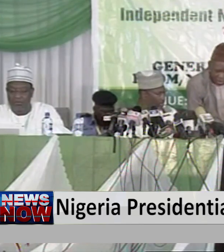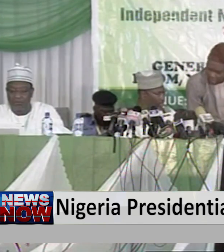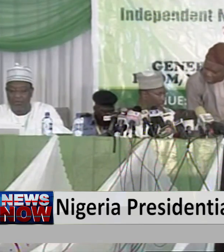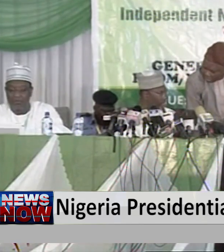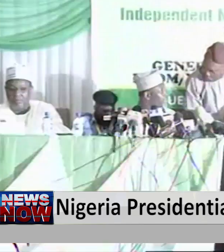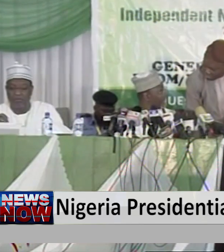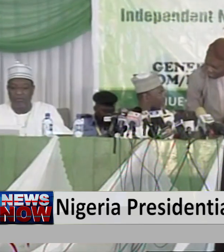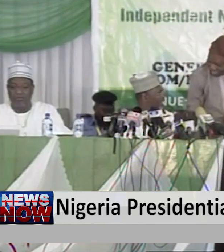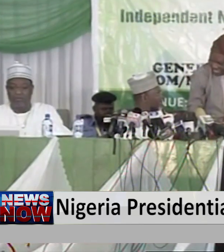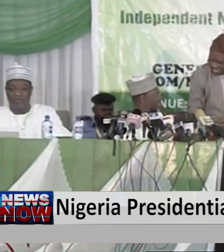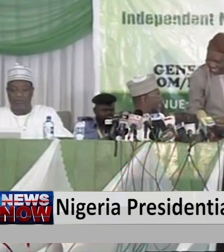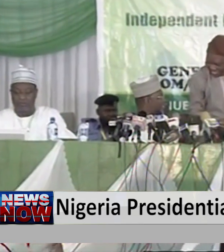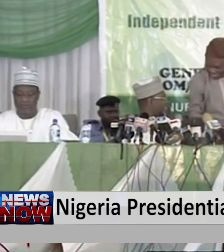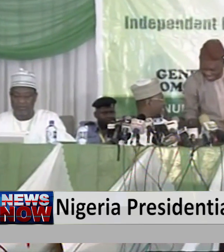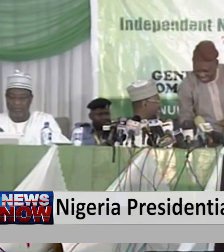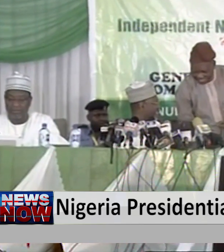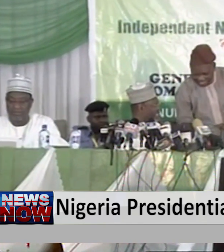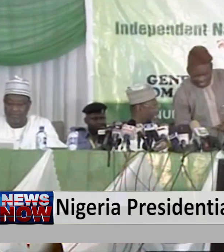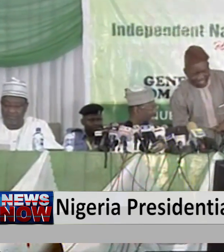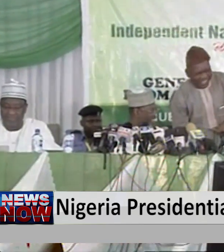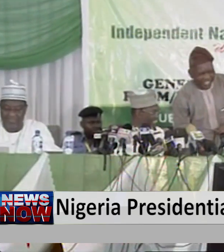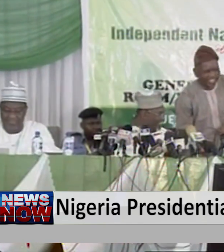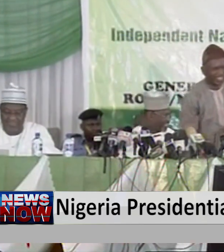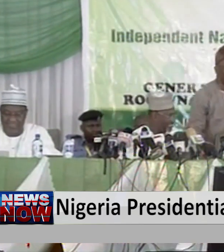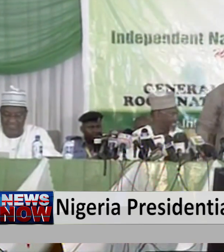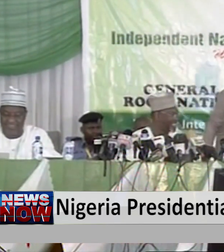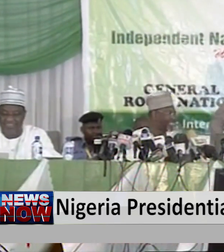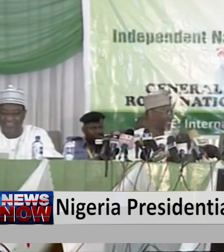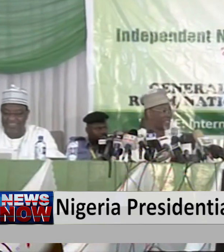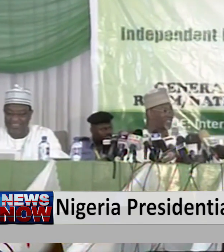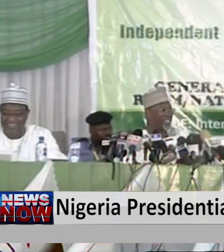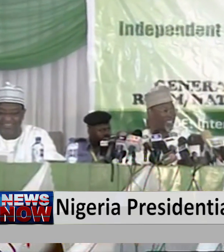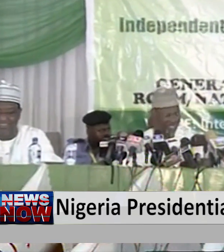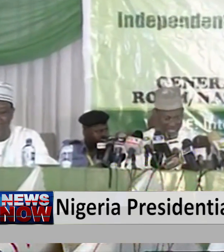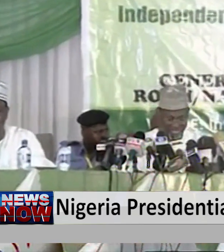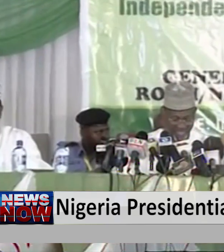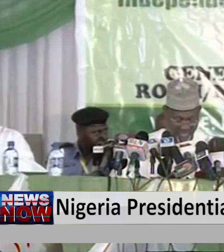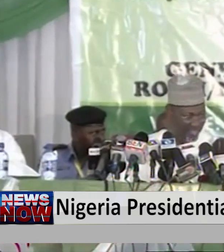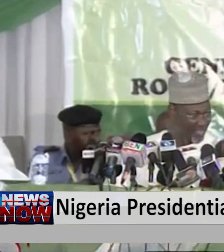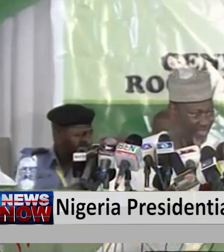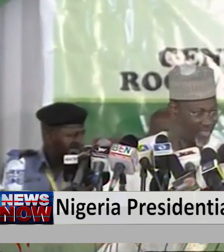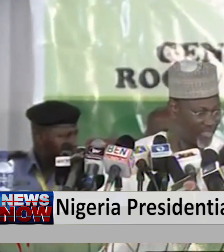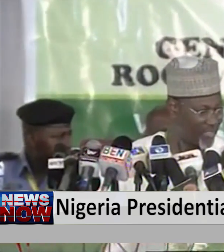Okay. Discharged. Thank you very much. Yes, you are discharged. Thank you very much. Yes.